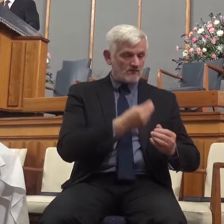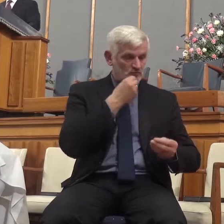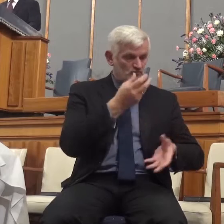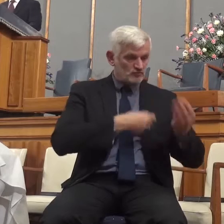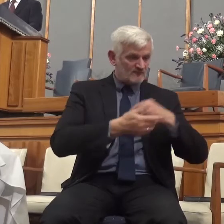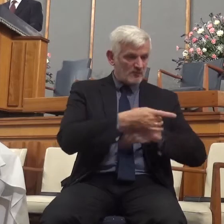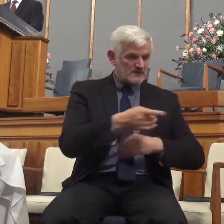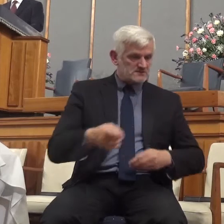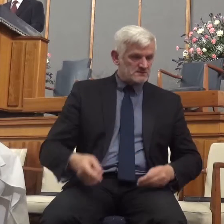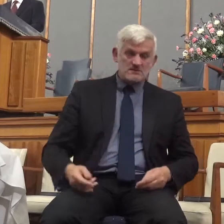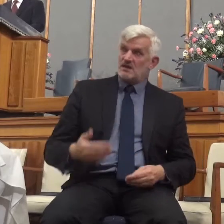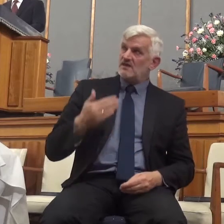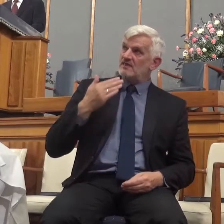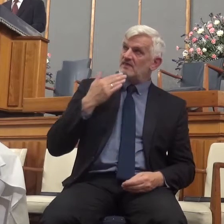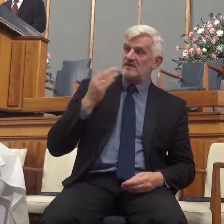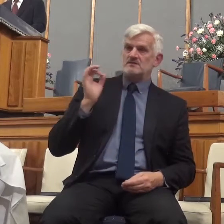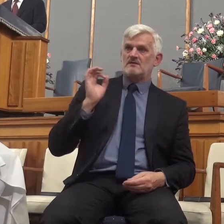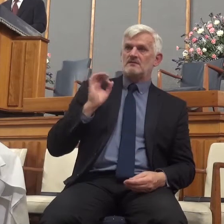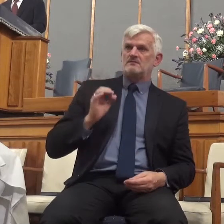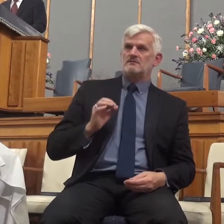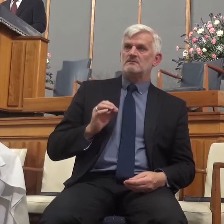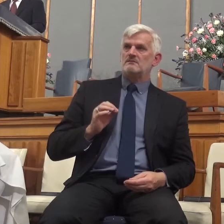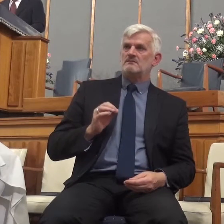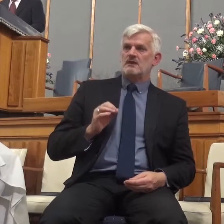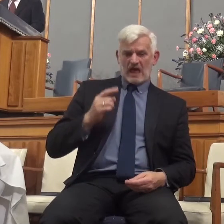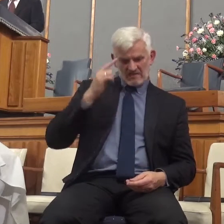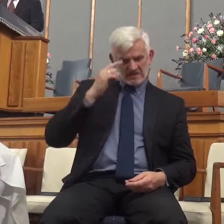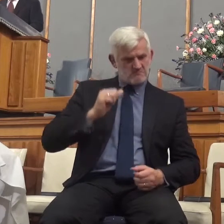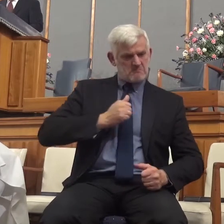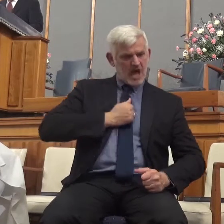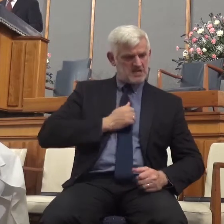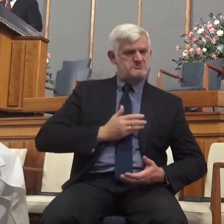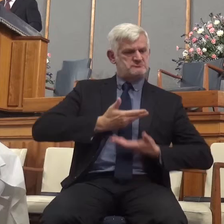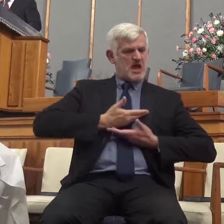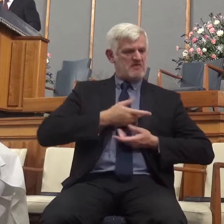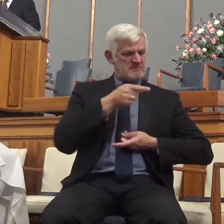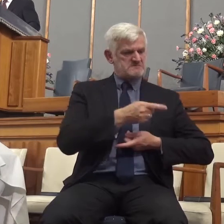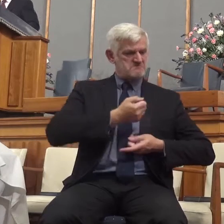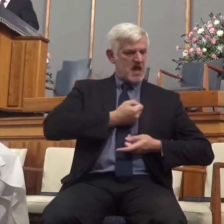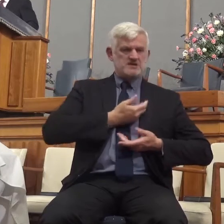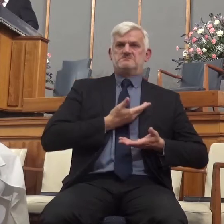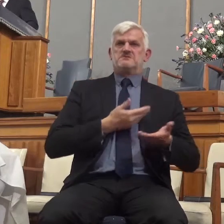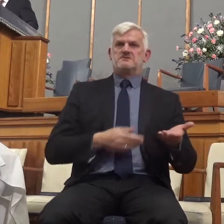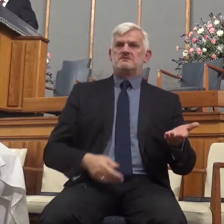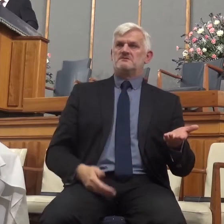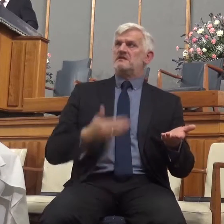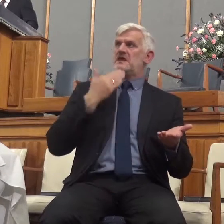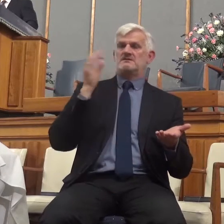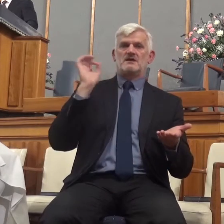I behave as though it's mine by right. I give no gratitude, no credit, no